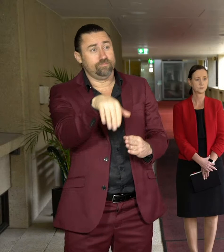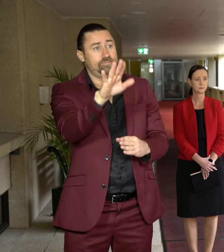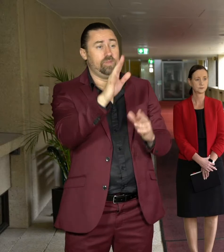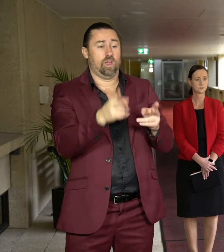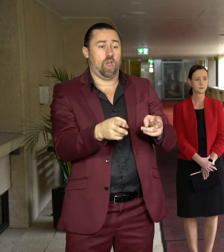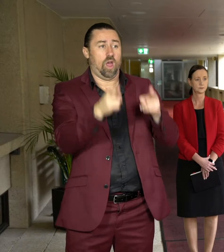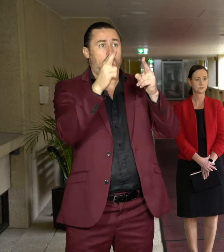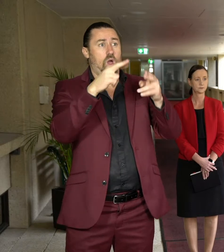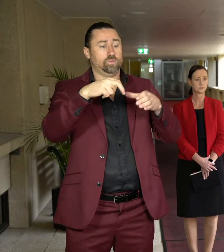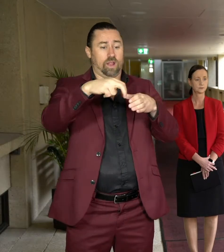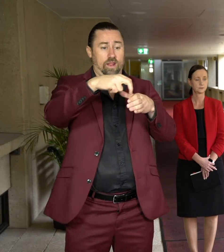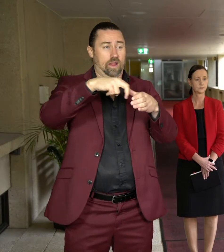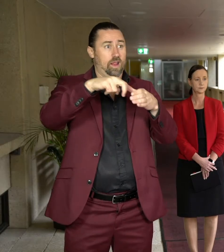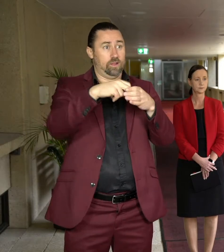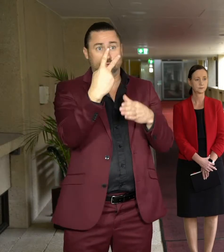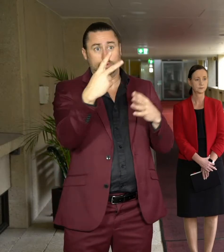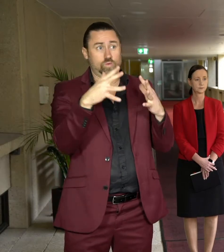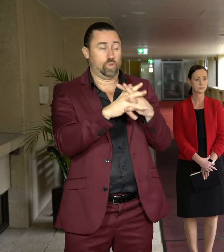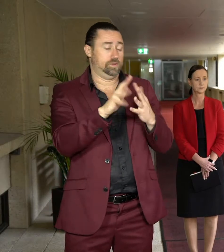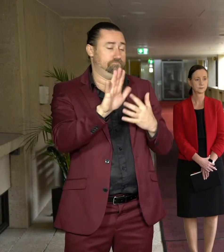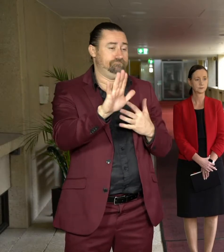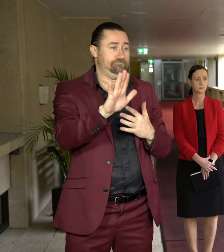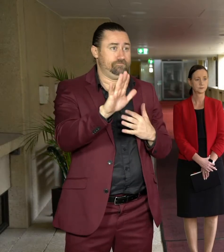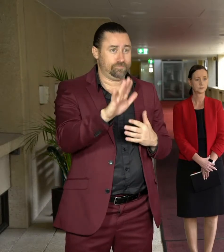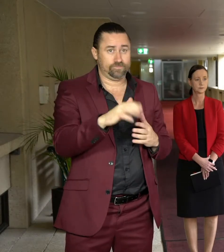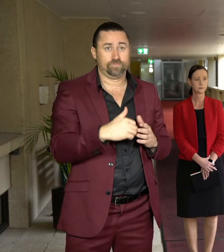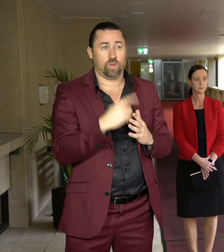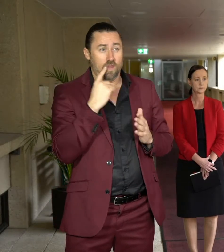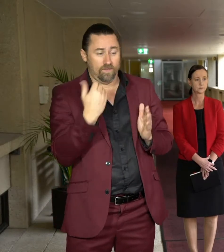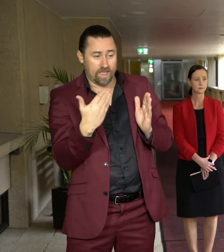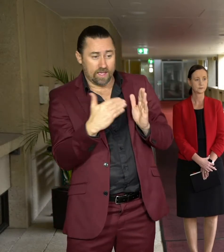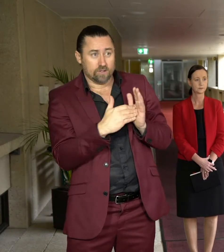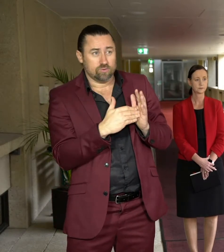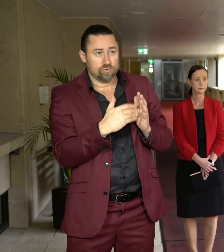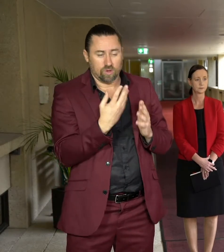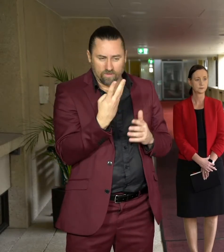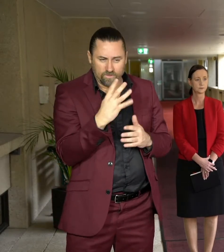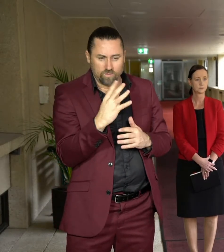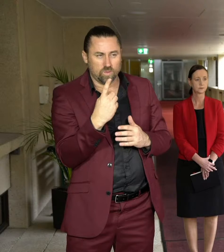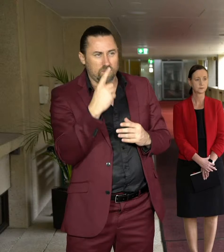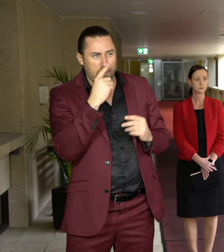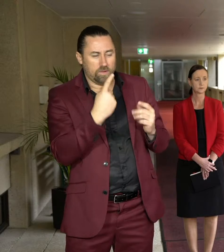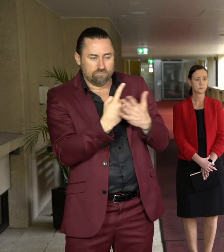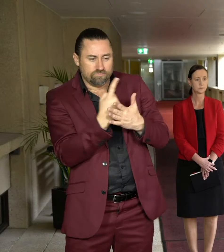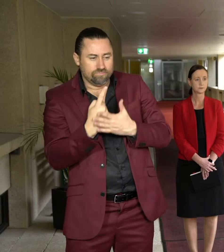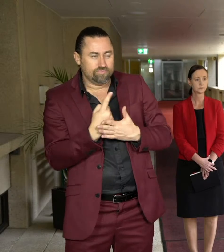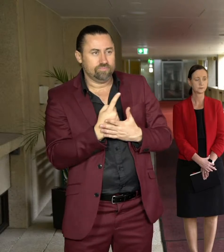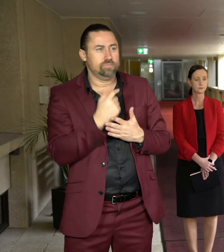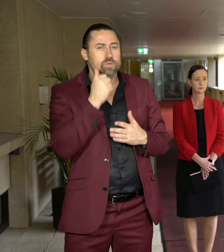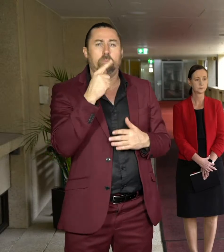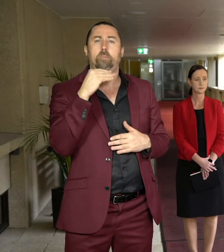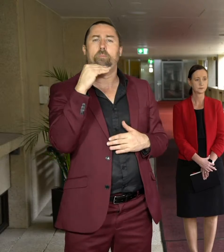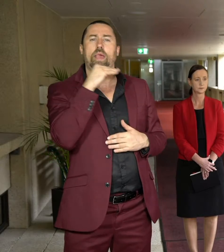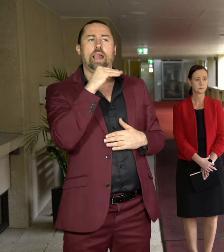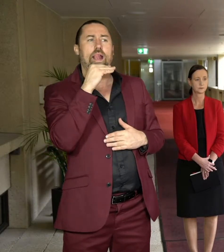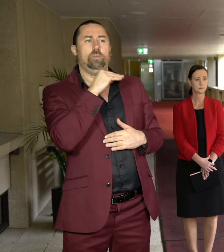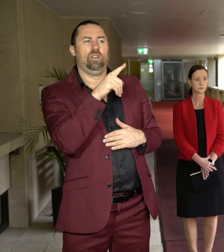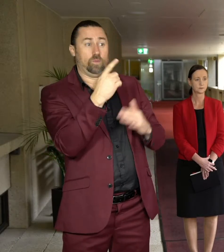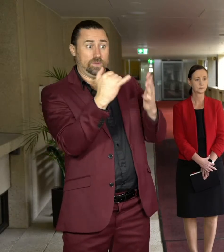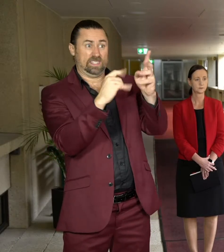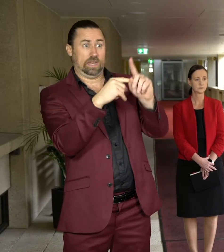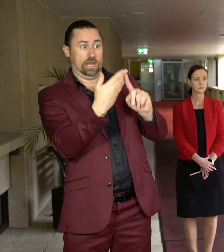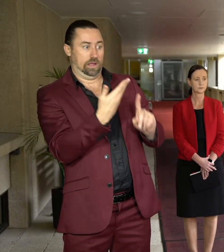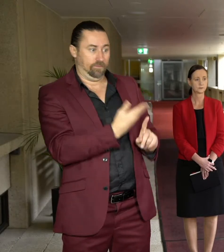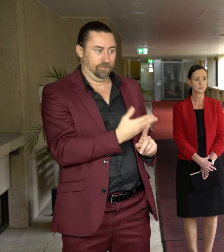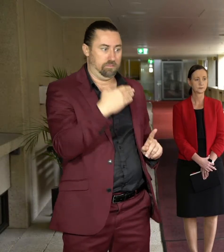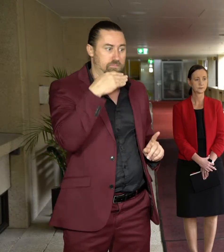We're expecting a further 41 cases today. As I say, that Melbourne case, as well as concern about